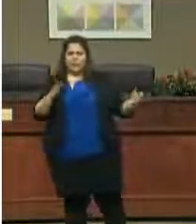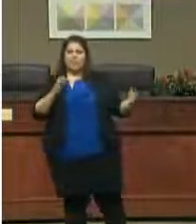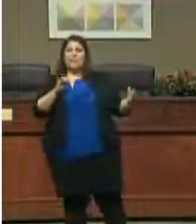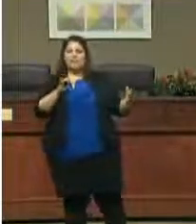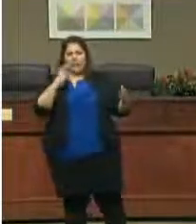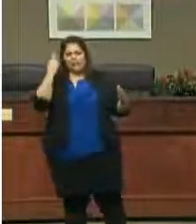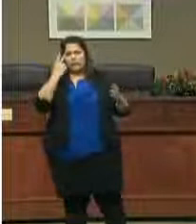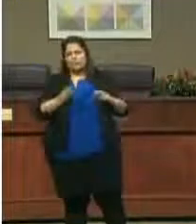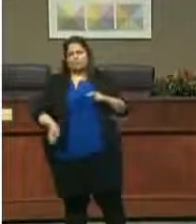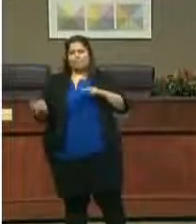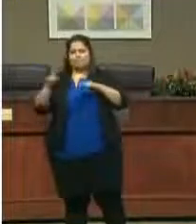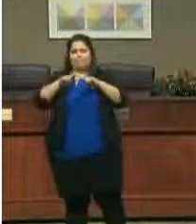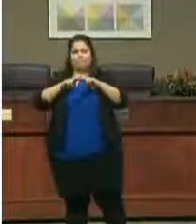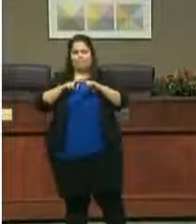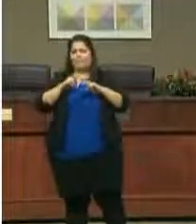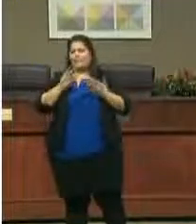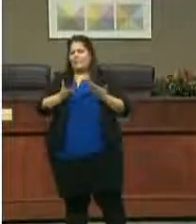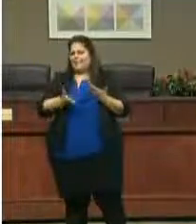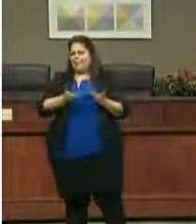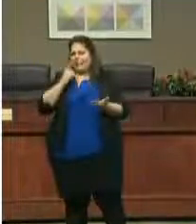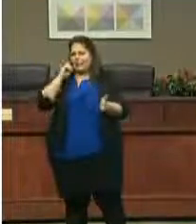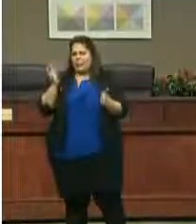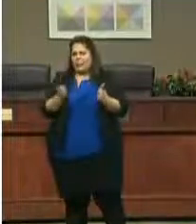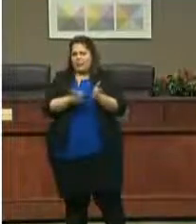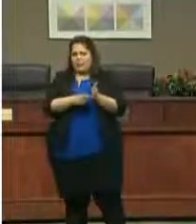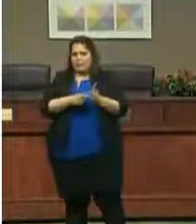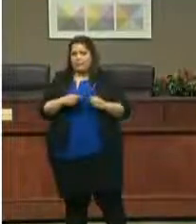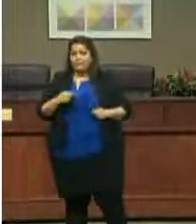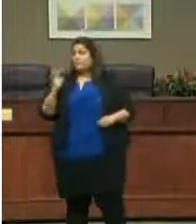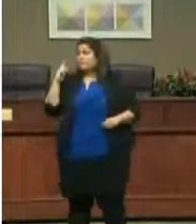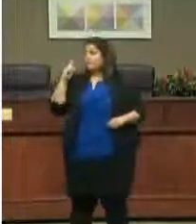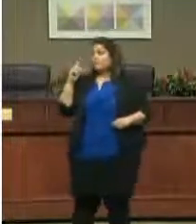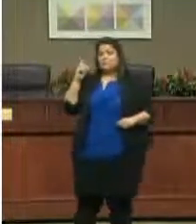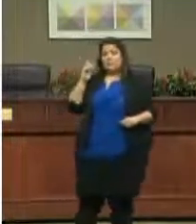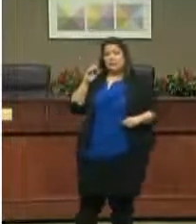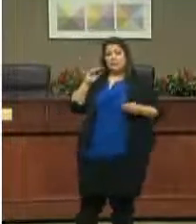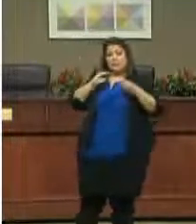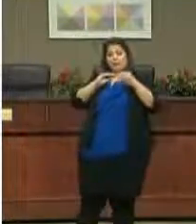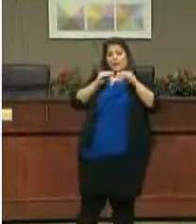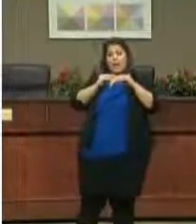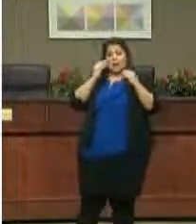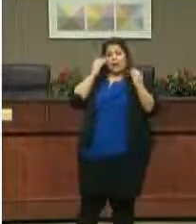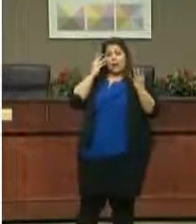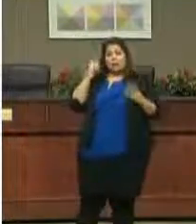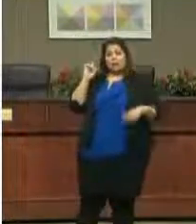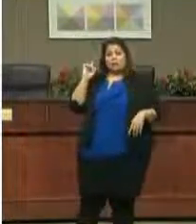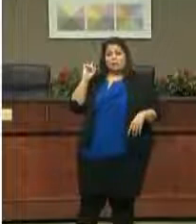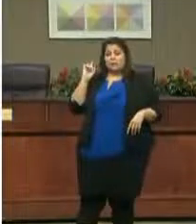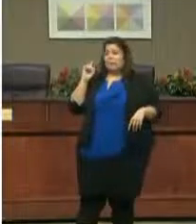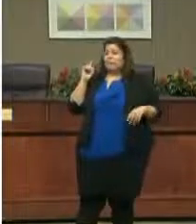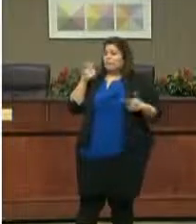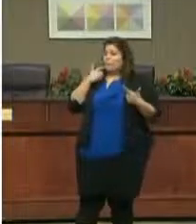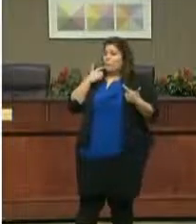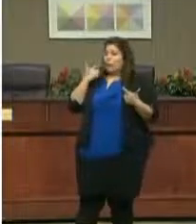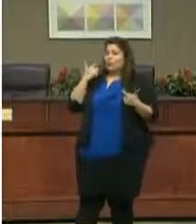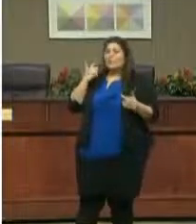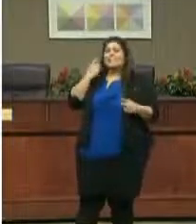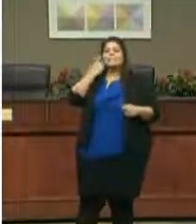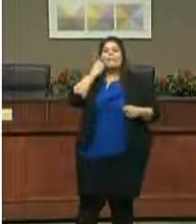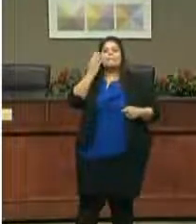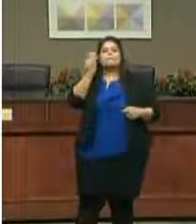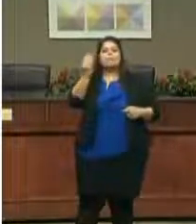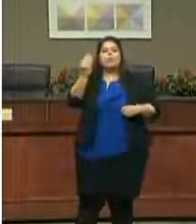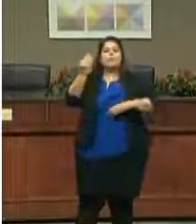Another important thing to watch is the data is that, and this is in the last 14